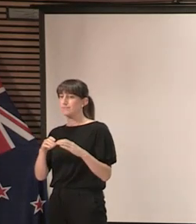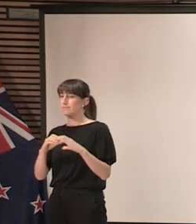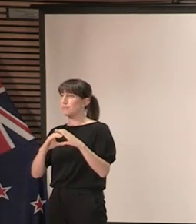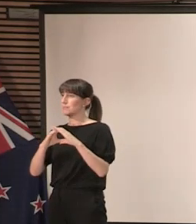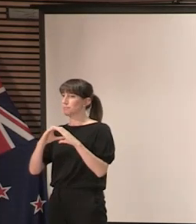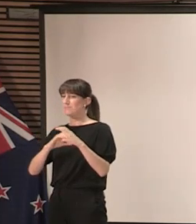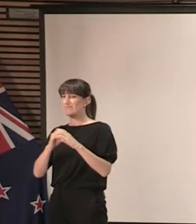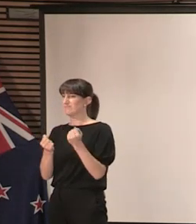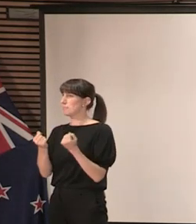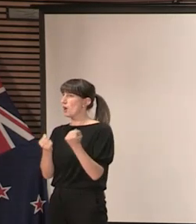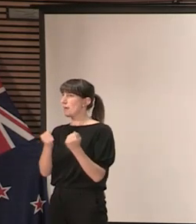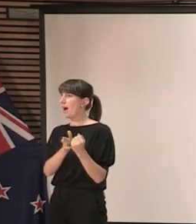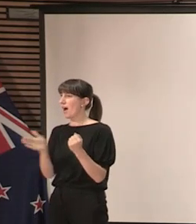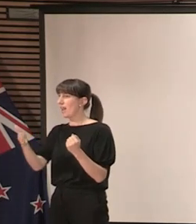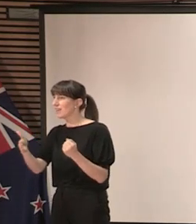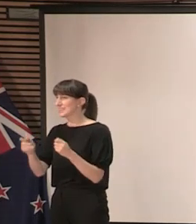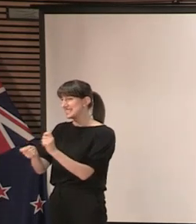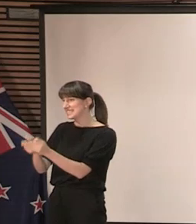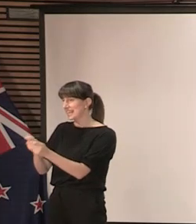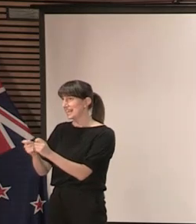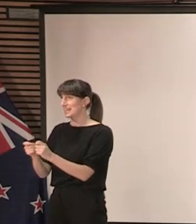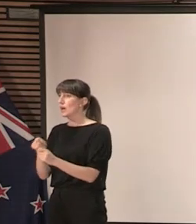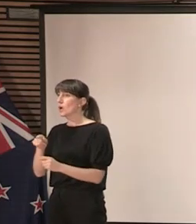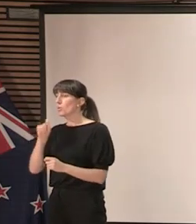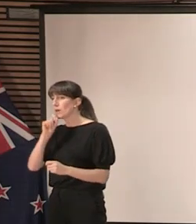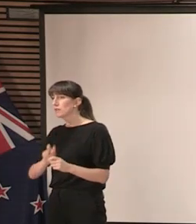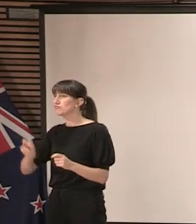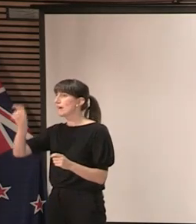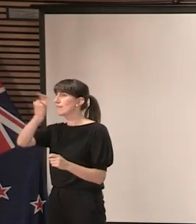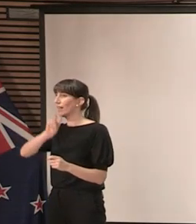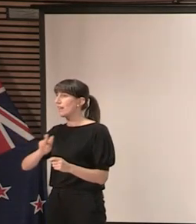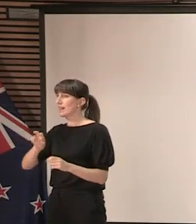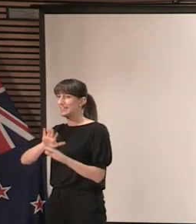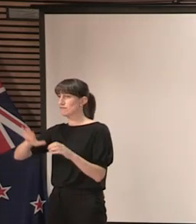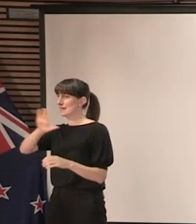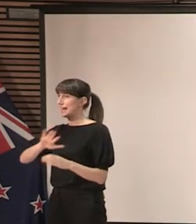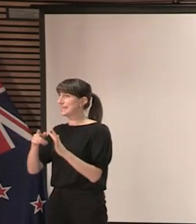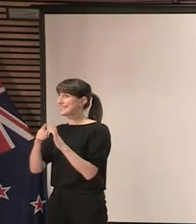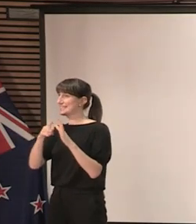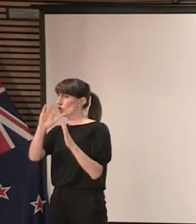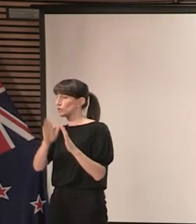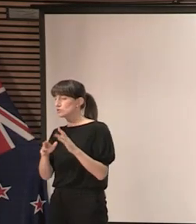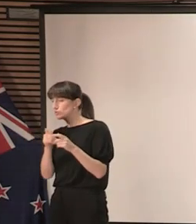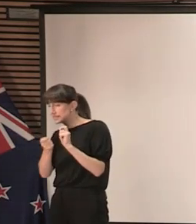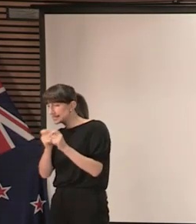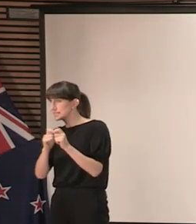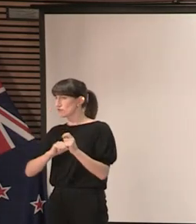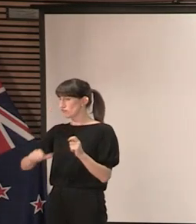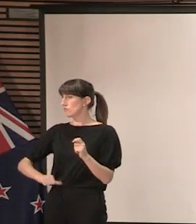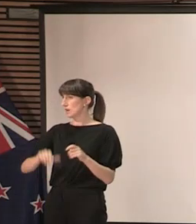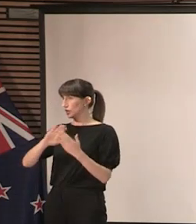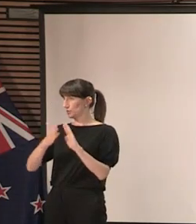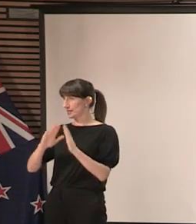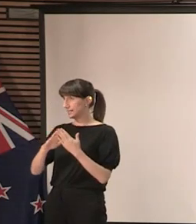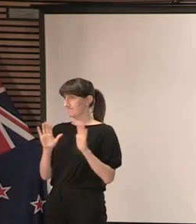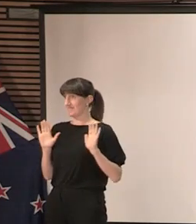starting today some mobile testing moving its way up the east coast to test those more rural communities. I'll finish there and hand